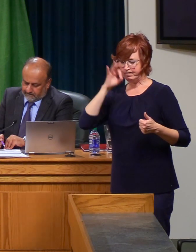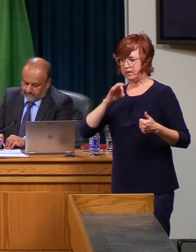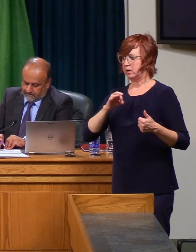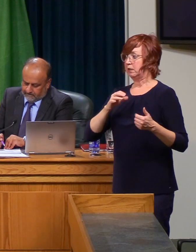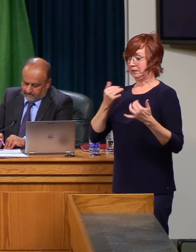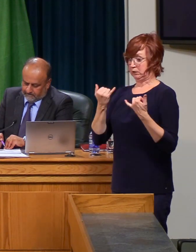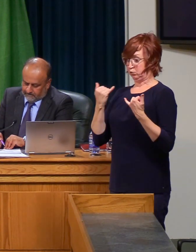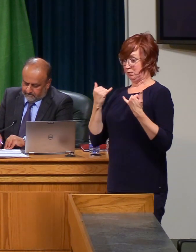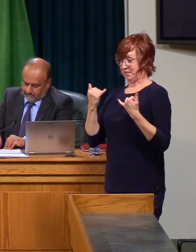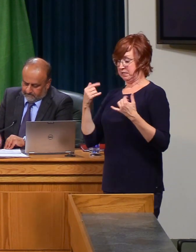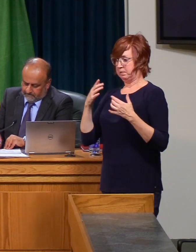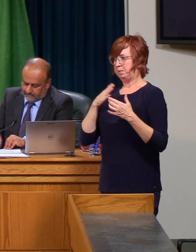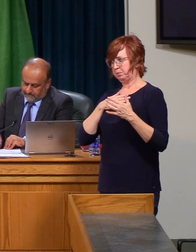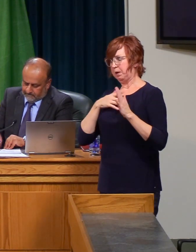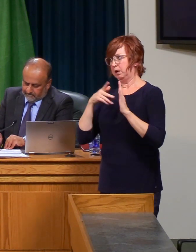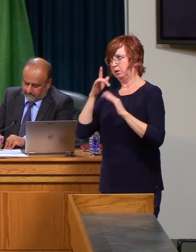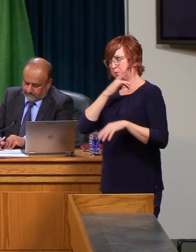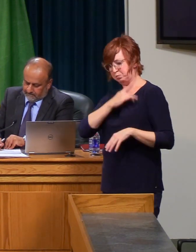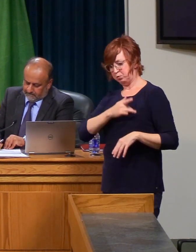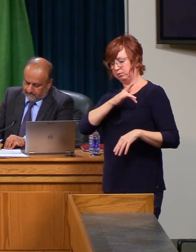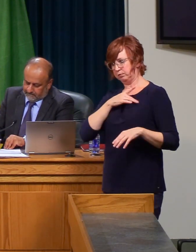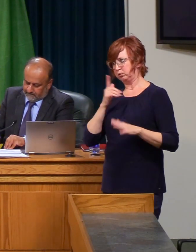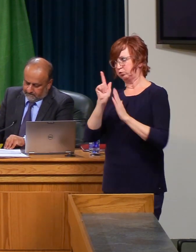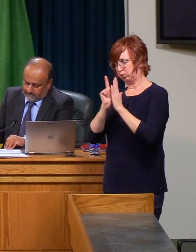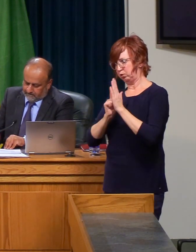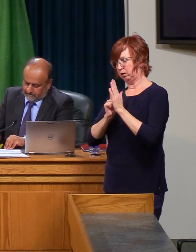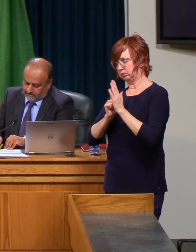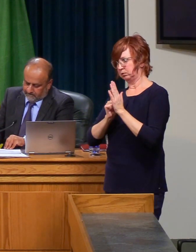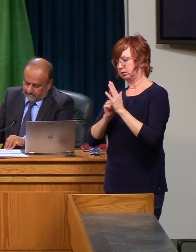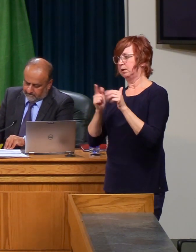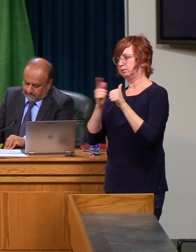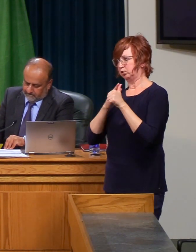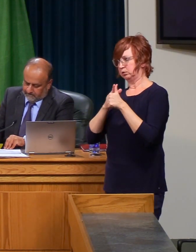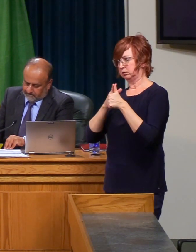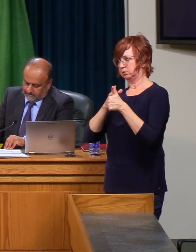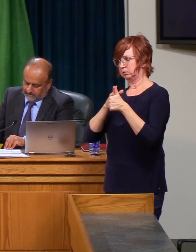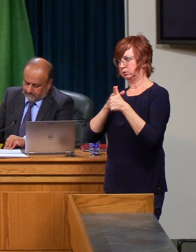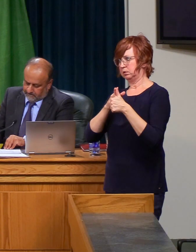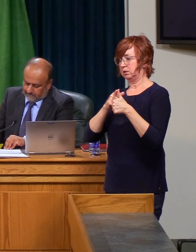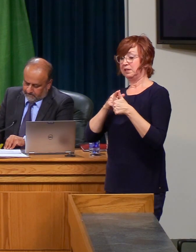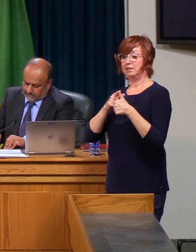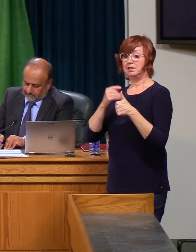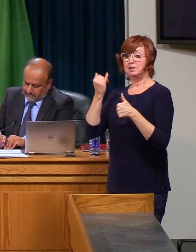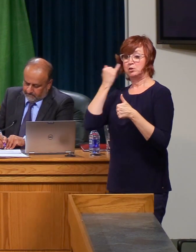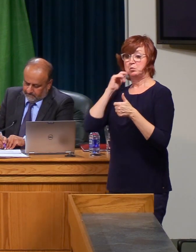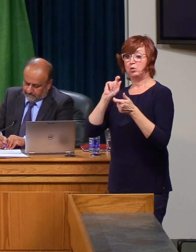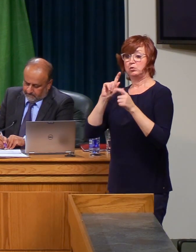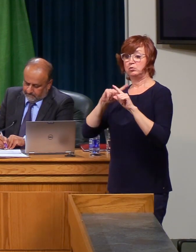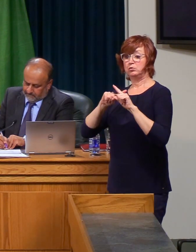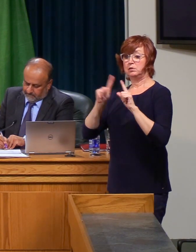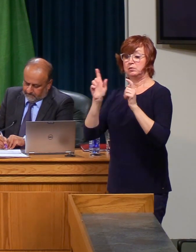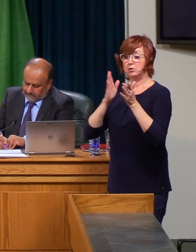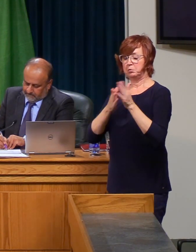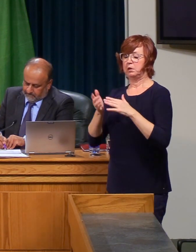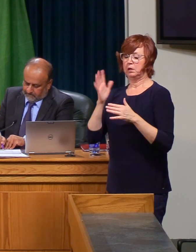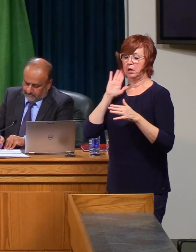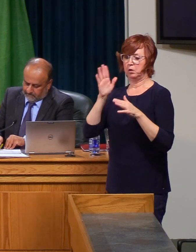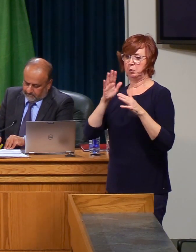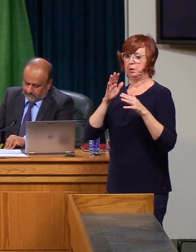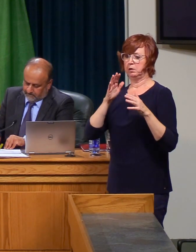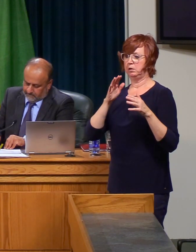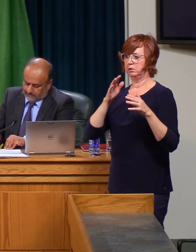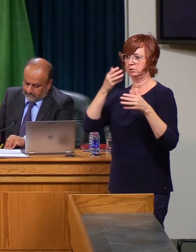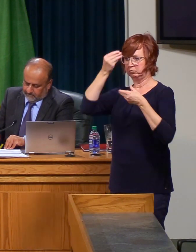put forward here today apply. And if anything's different, we will let everyone know as soon as possible, because I'm just not aware of what the city of